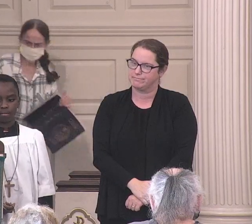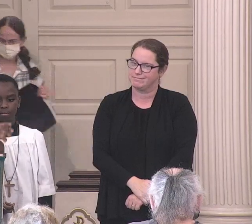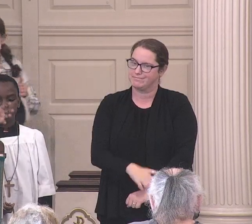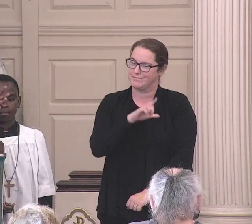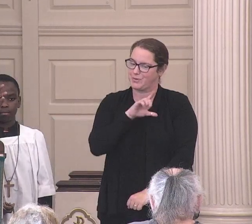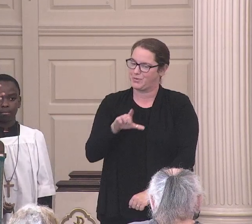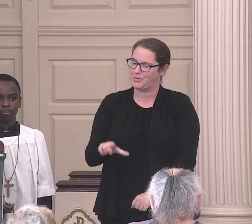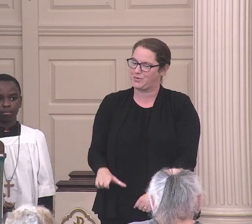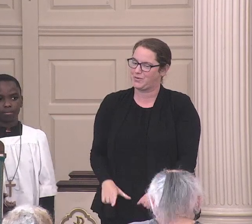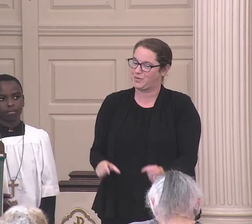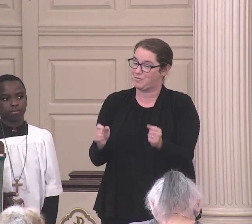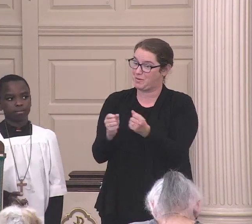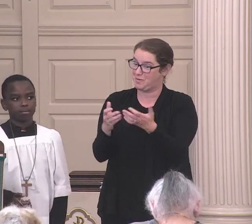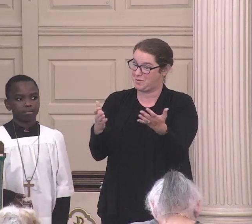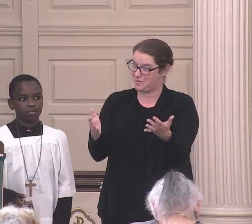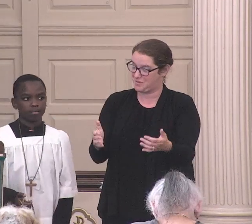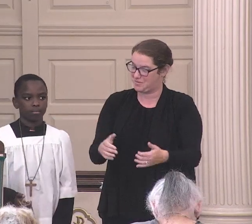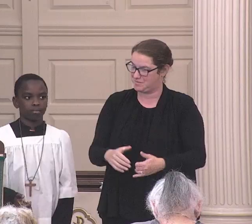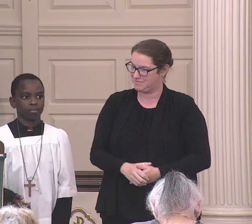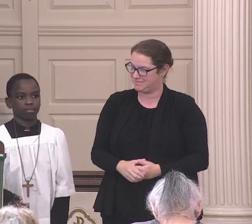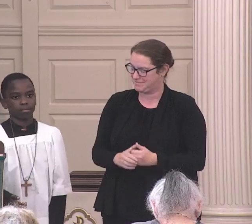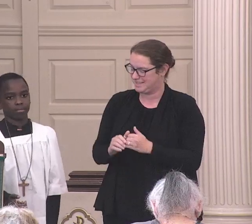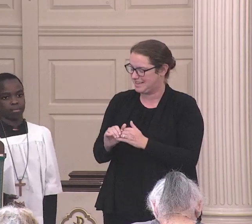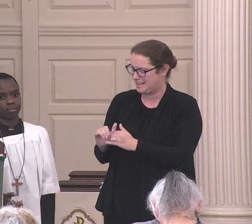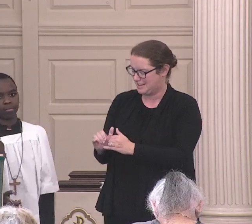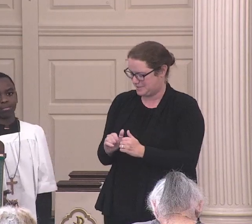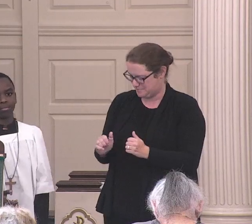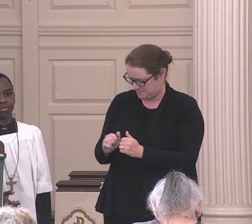The Lord be with you.